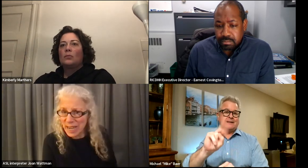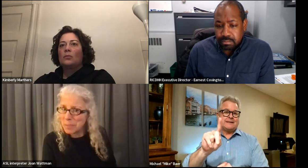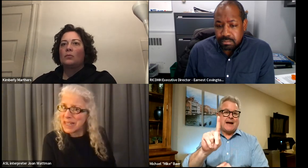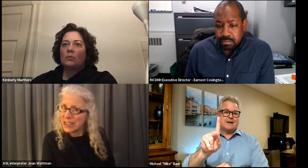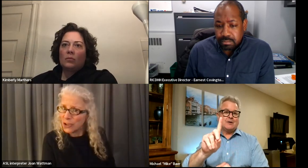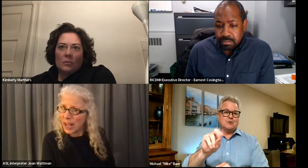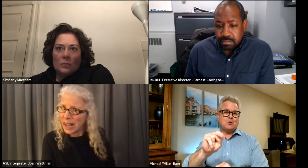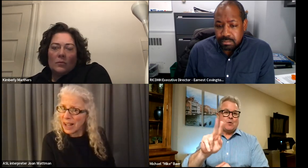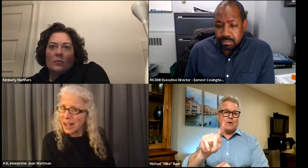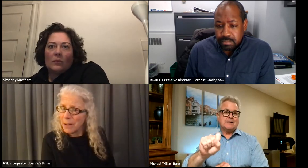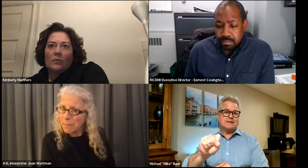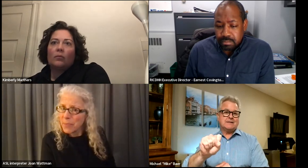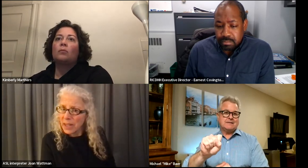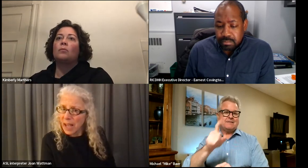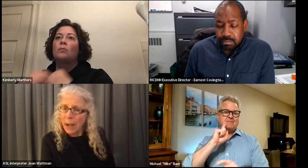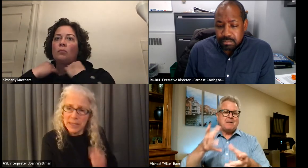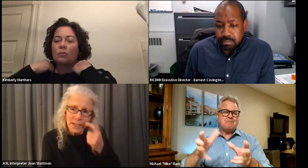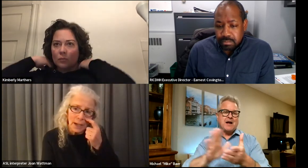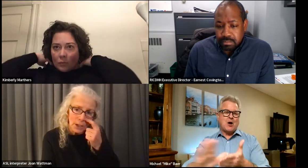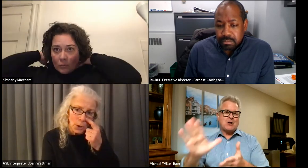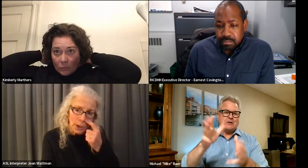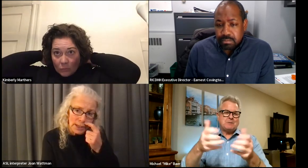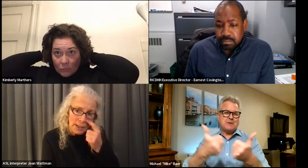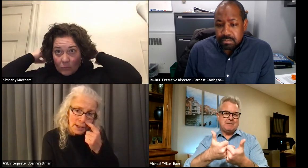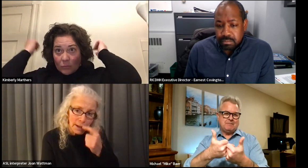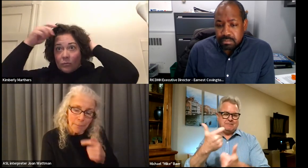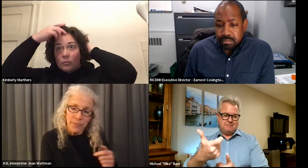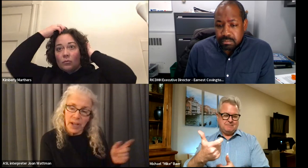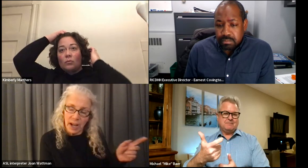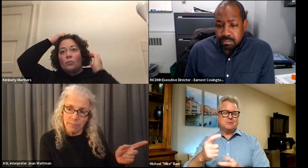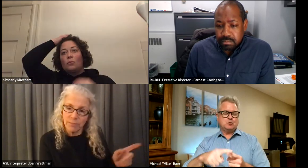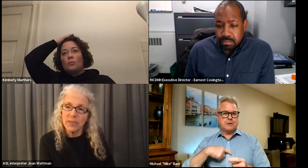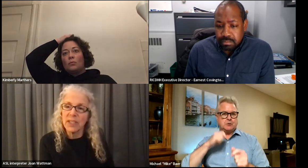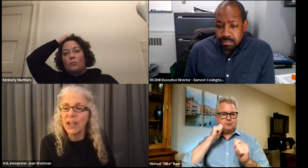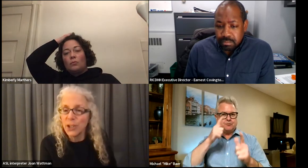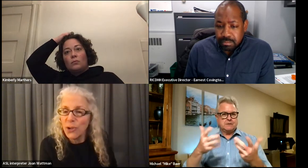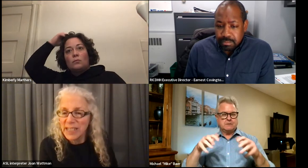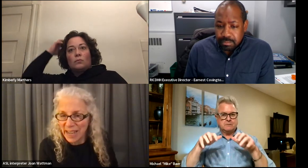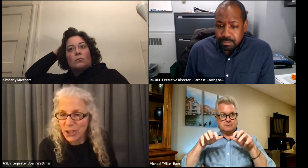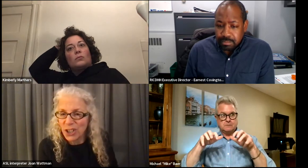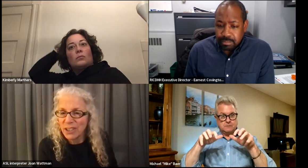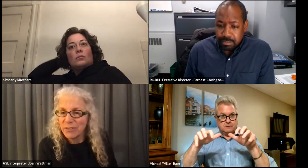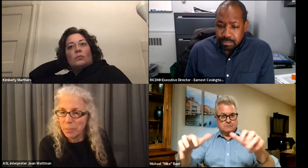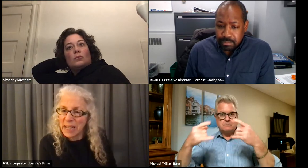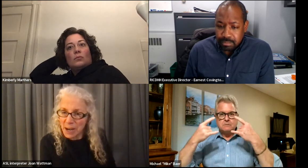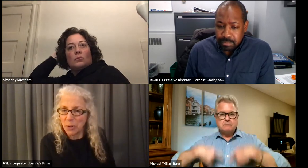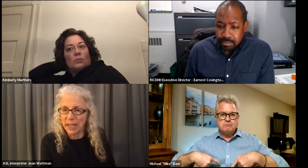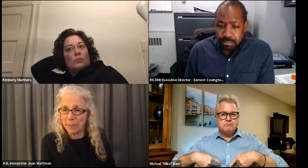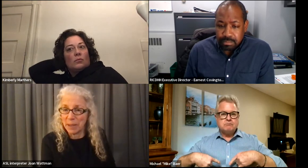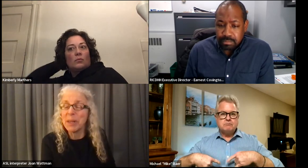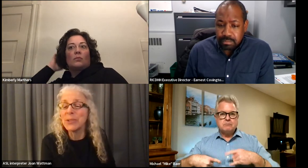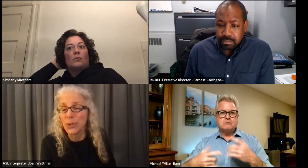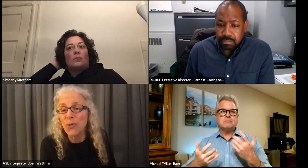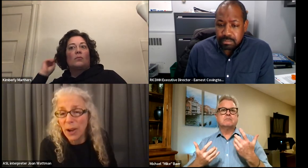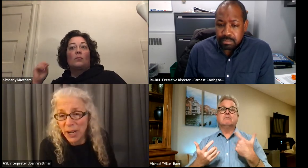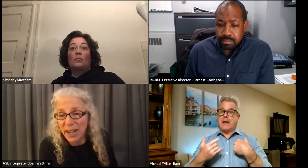For example, yesterday, I went to Dunkin' Donuts, the Dunkin' Donuts Center, for a basketball game,